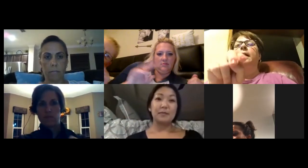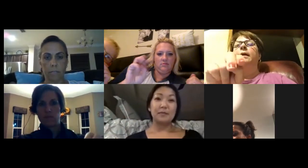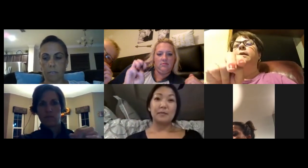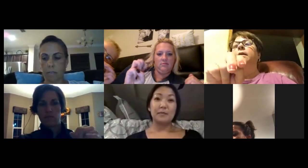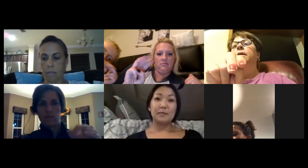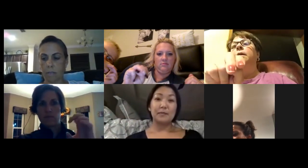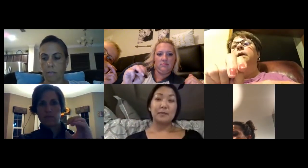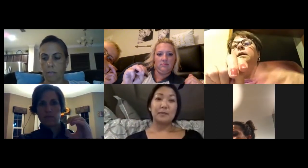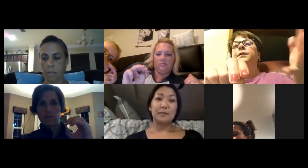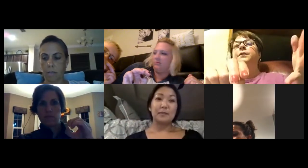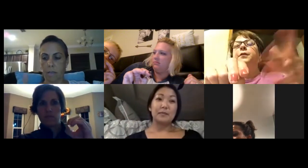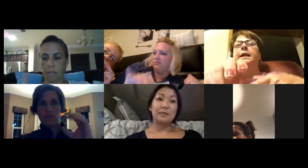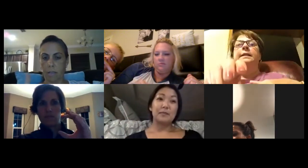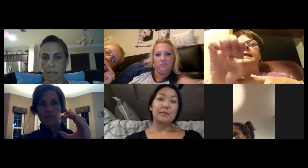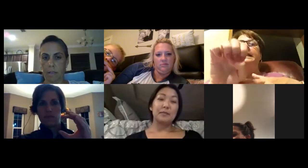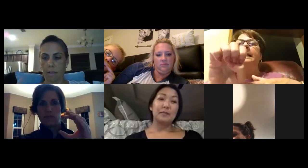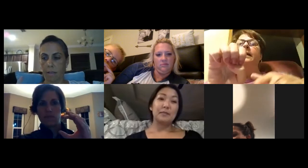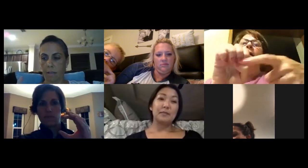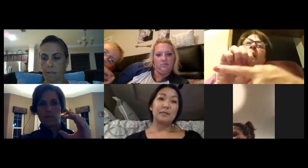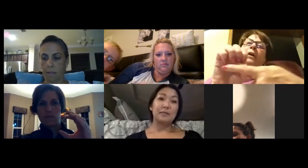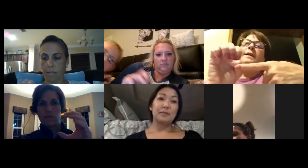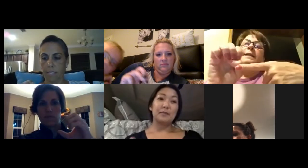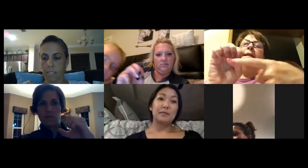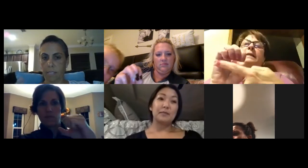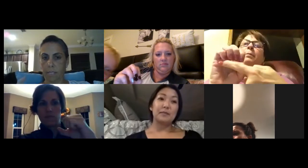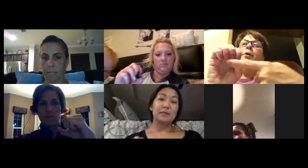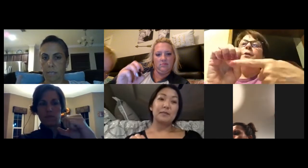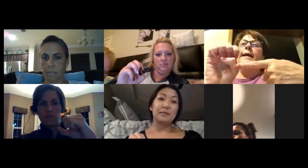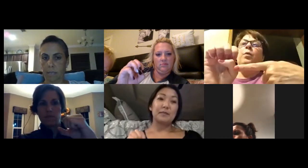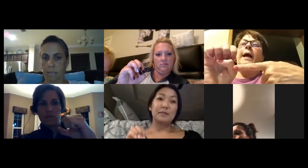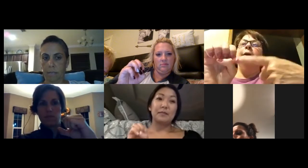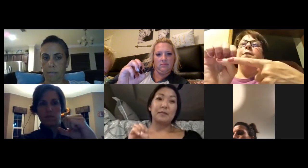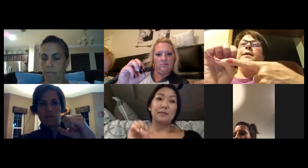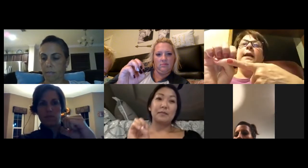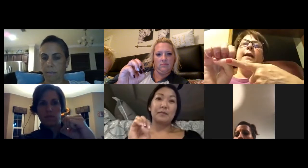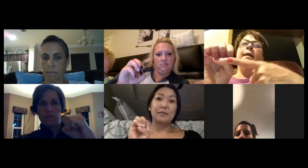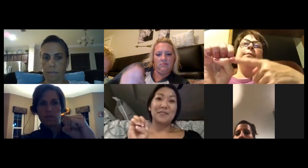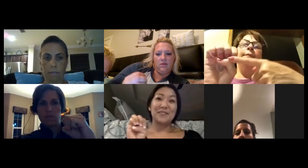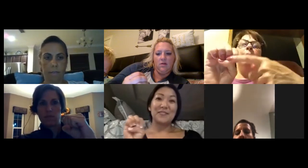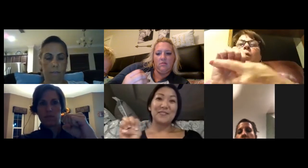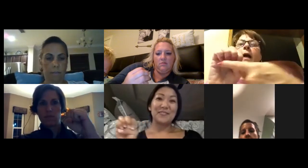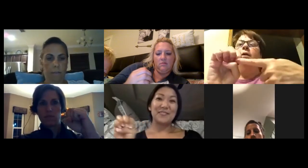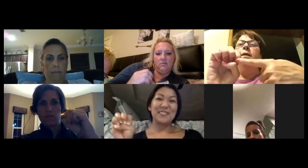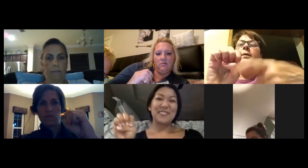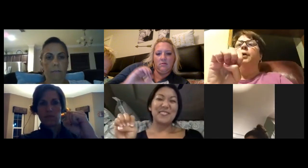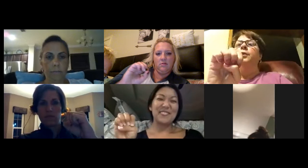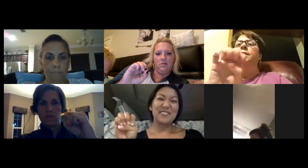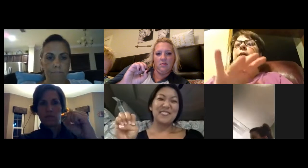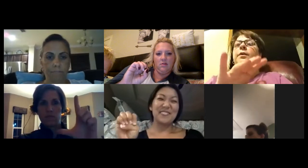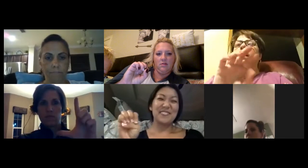Jen. And if you forget the E, they've always said these are birds on a wire, sitting on a wire. These are birds. So that's